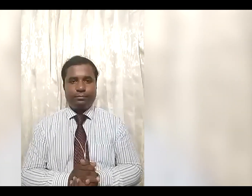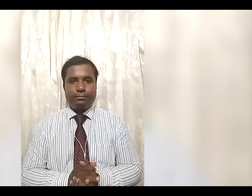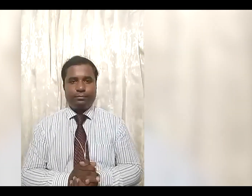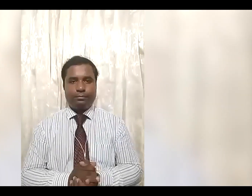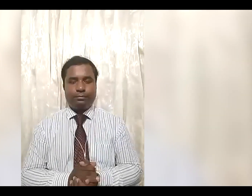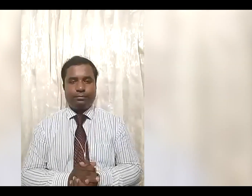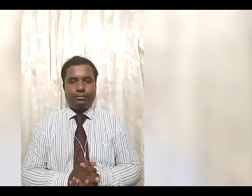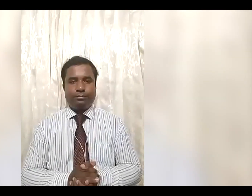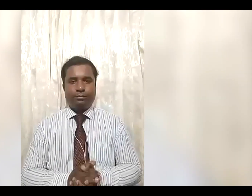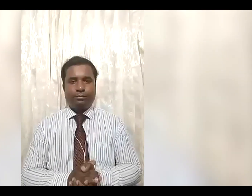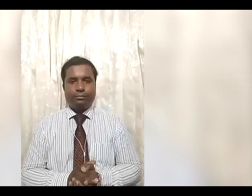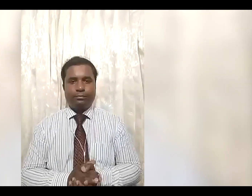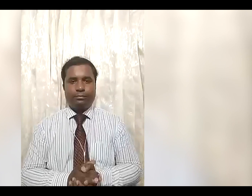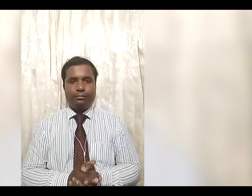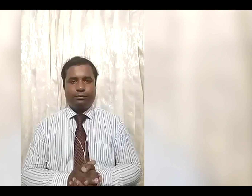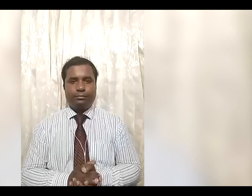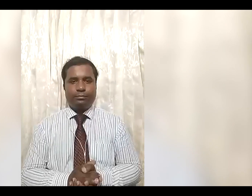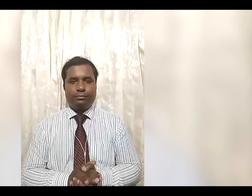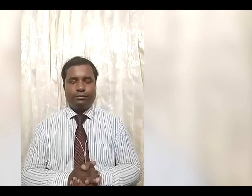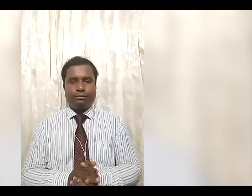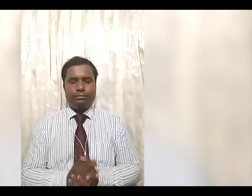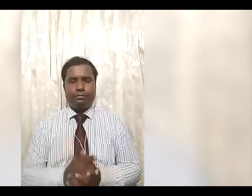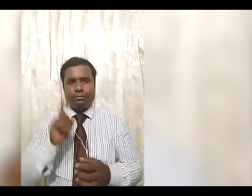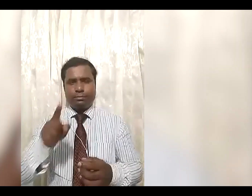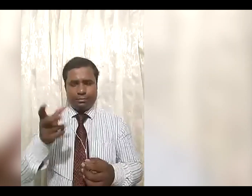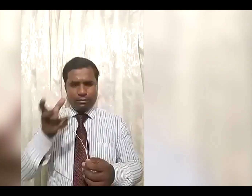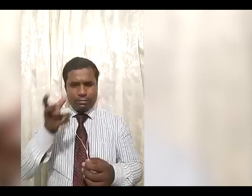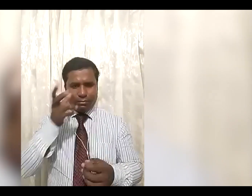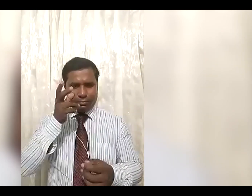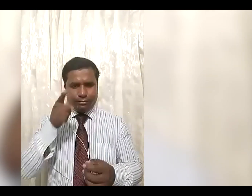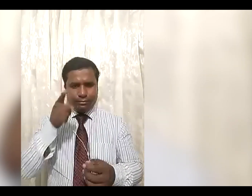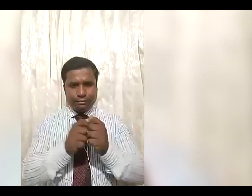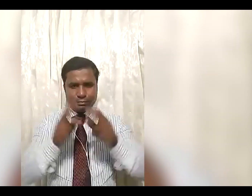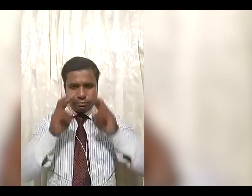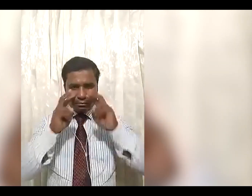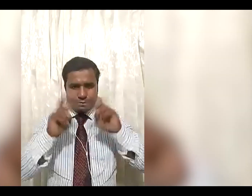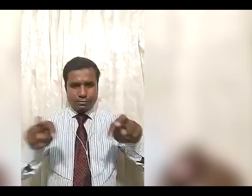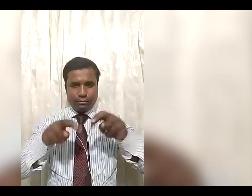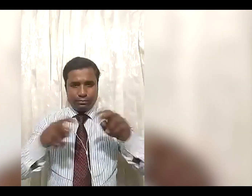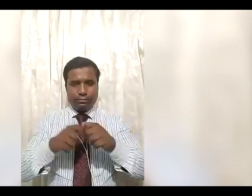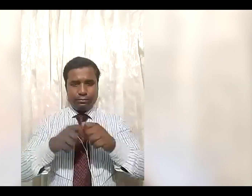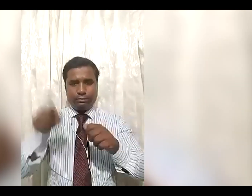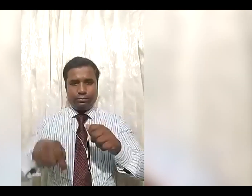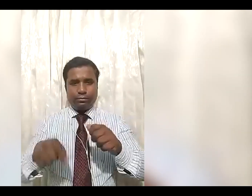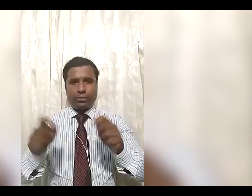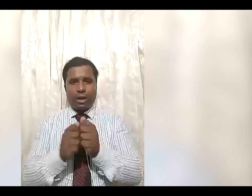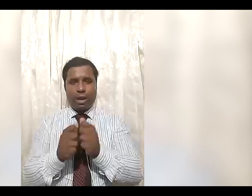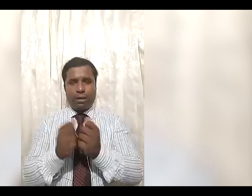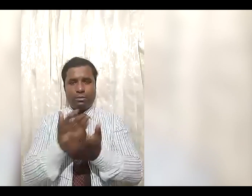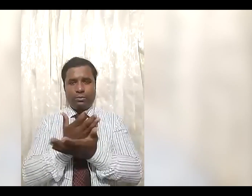And Virginia, have you observed election commissions anywhere in the world